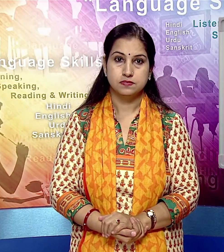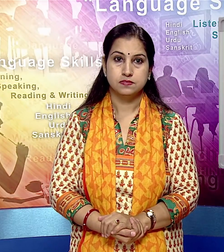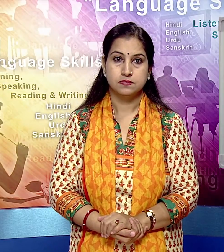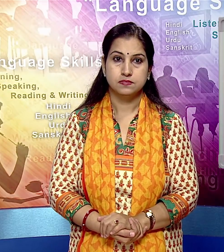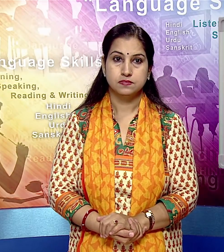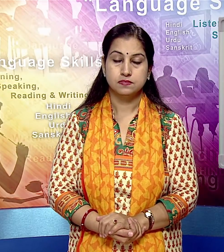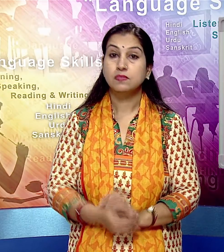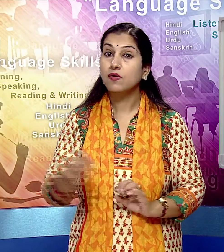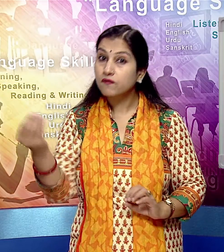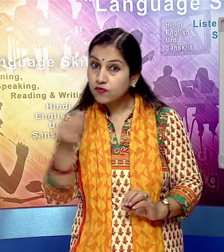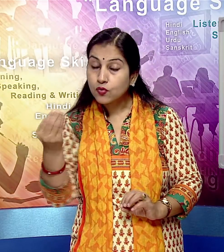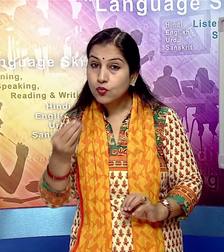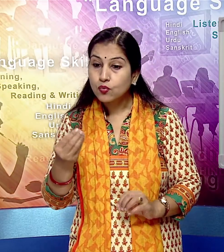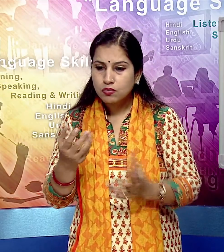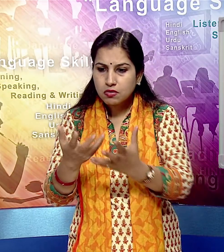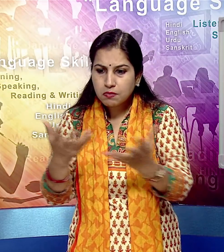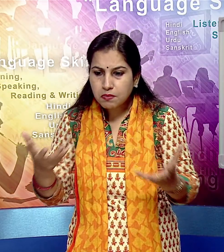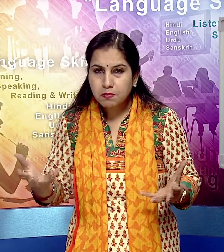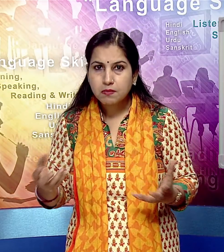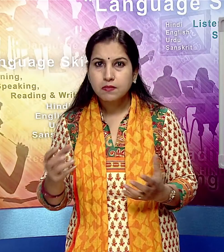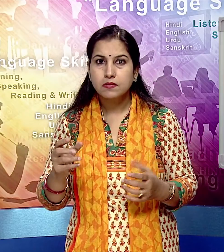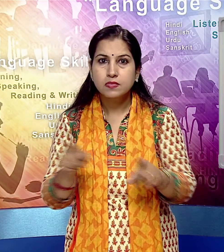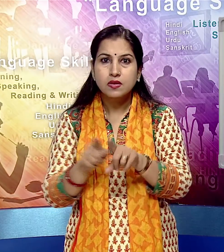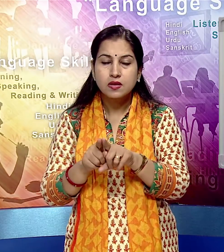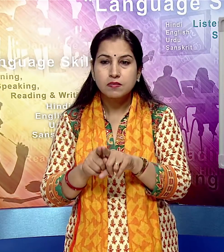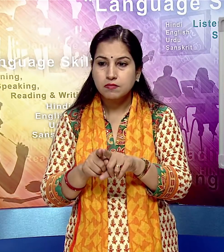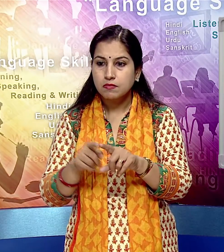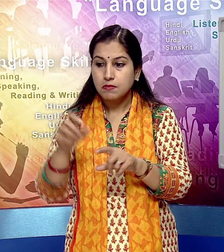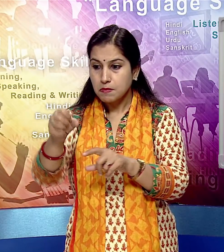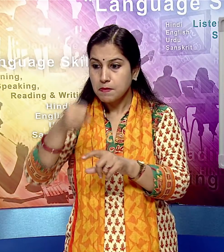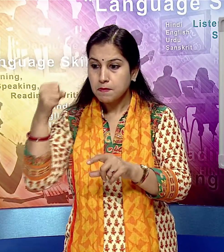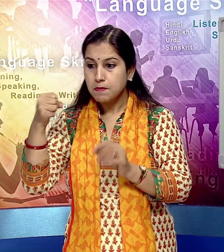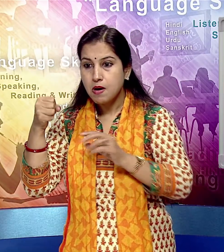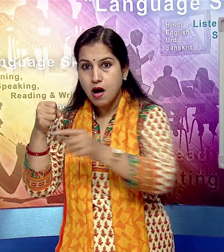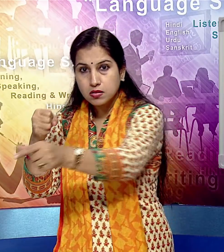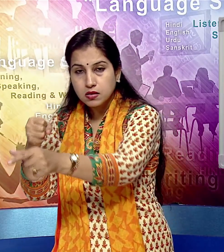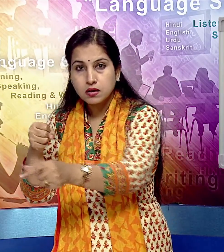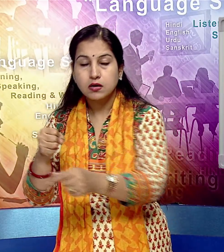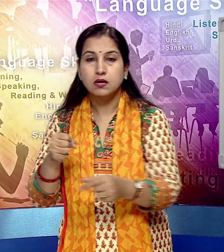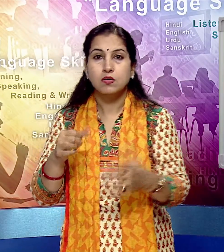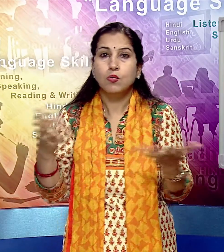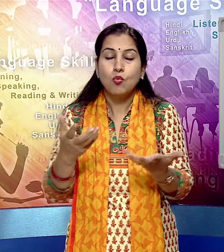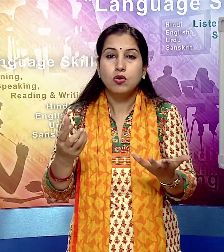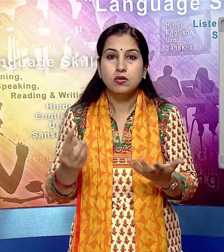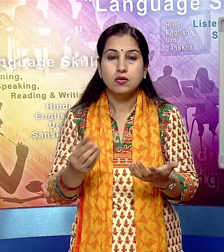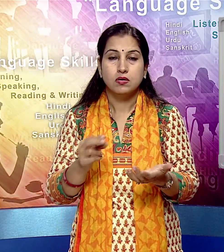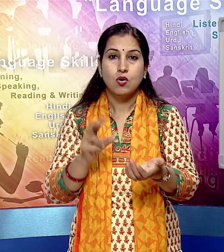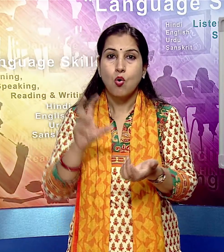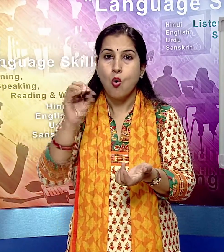Few of the utensils used in microwave oven are, you can see in the